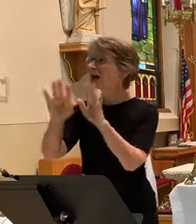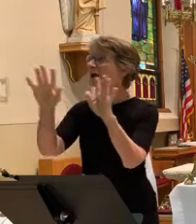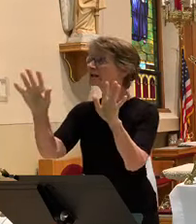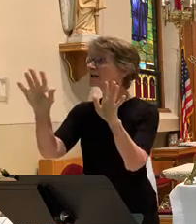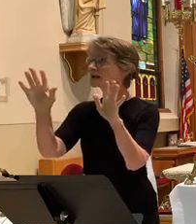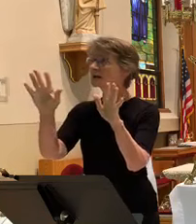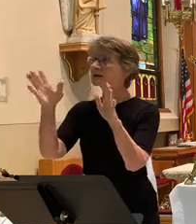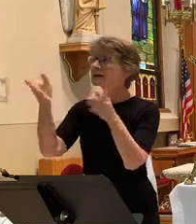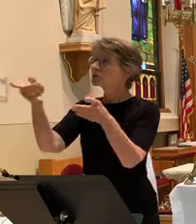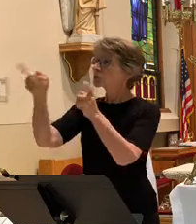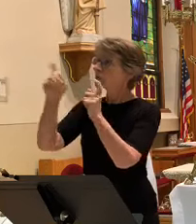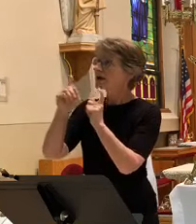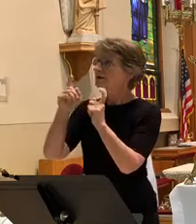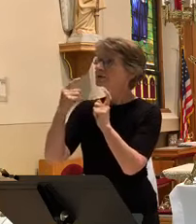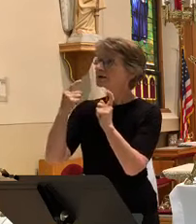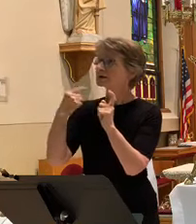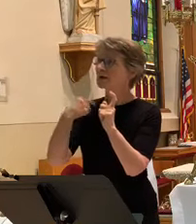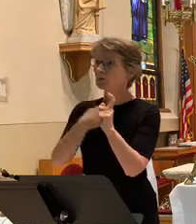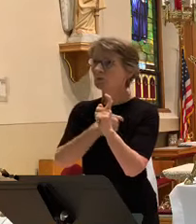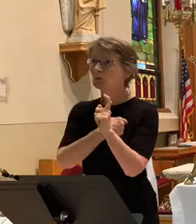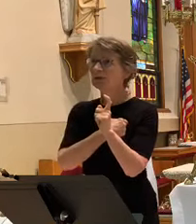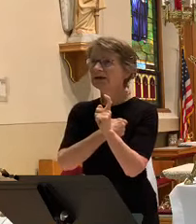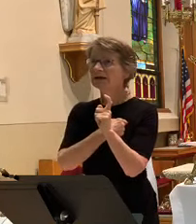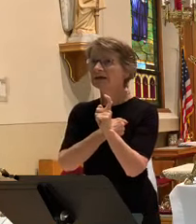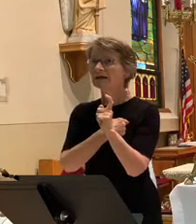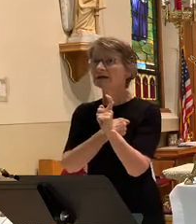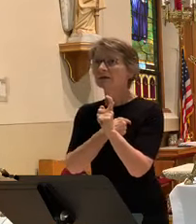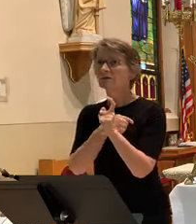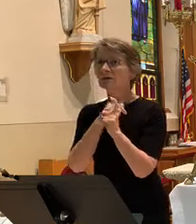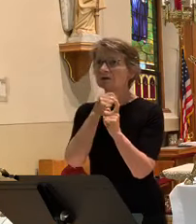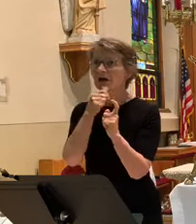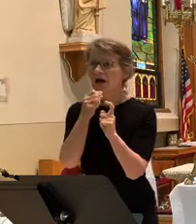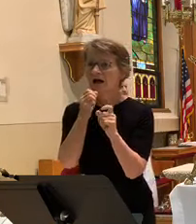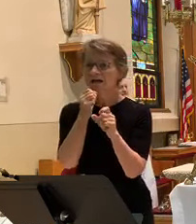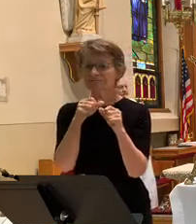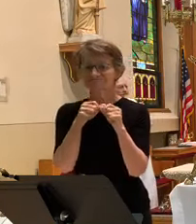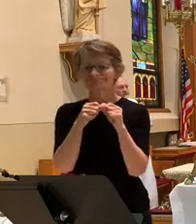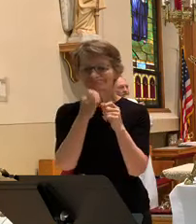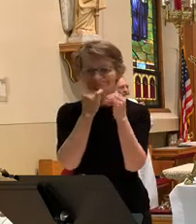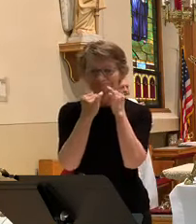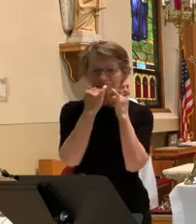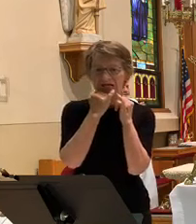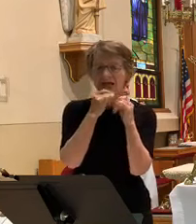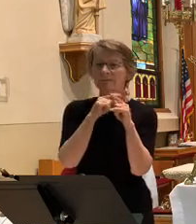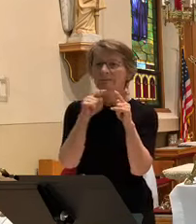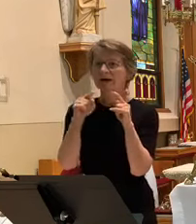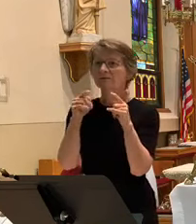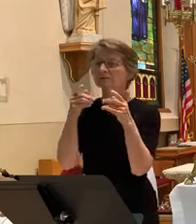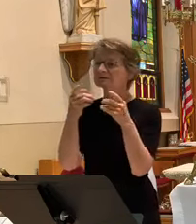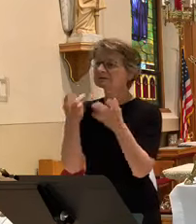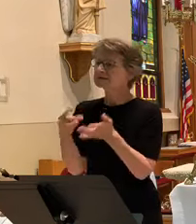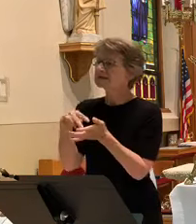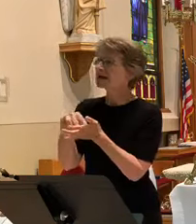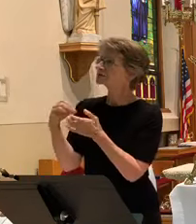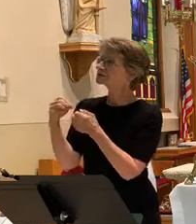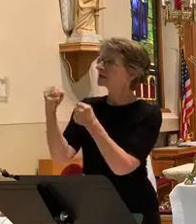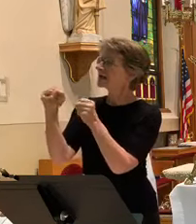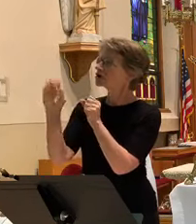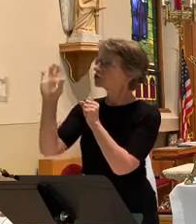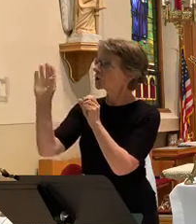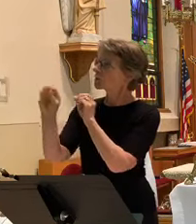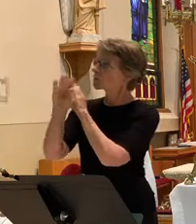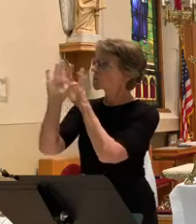we pray, that we may not be wrapped in the darkness of error, but always be seen to stand in the bright